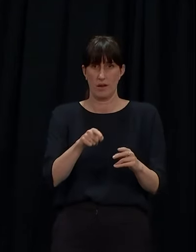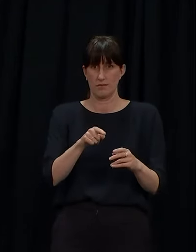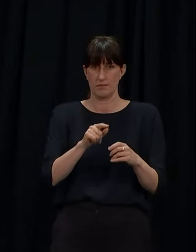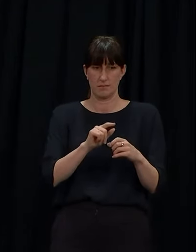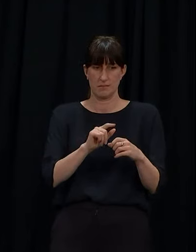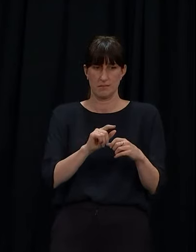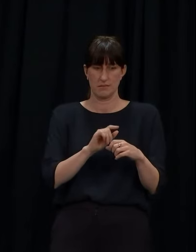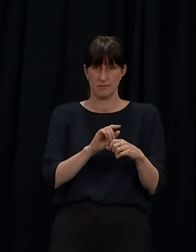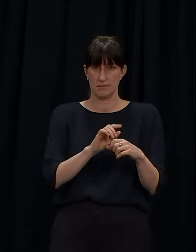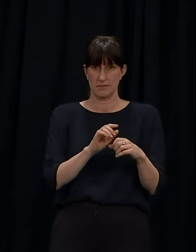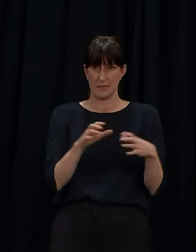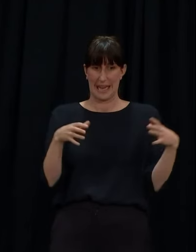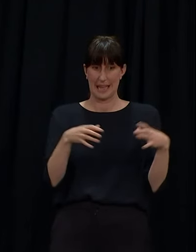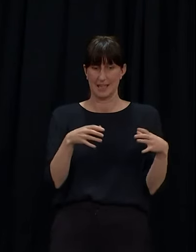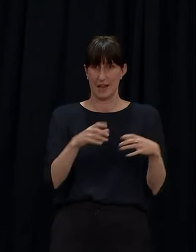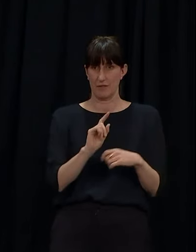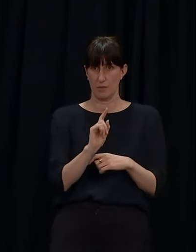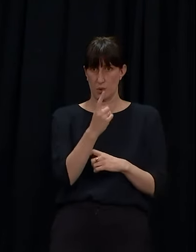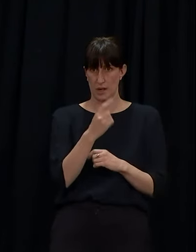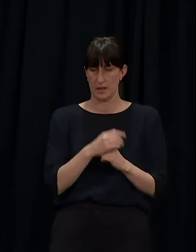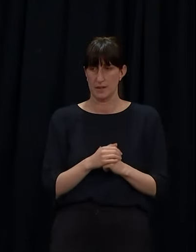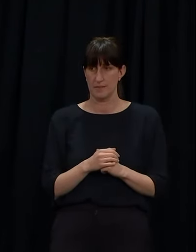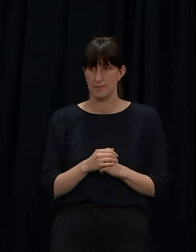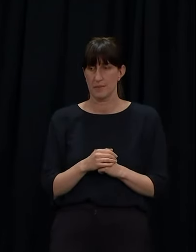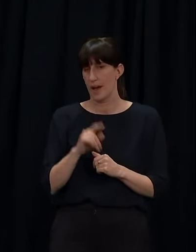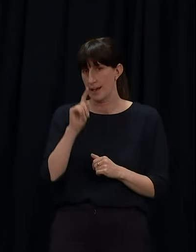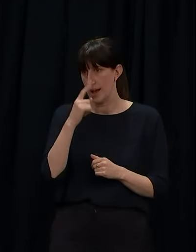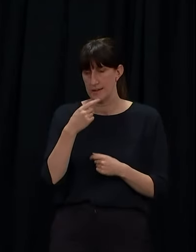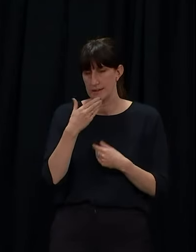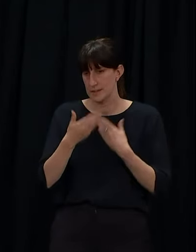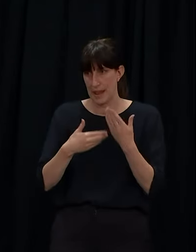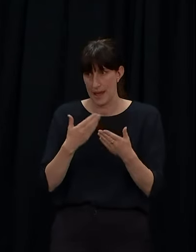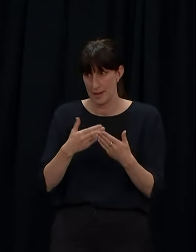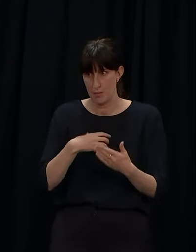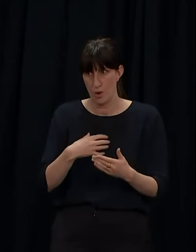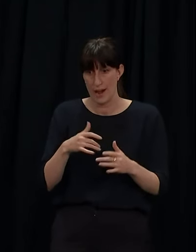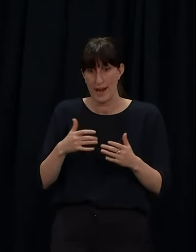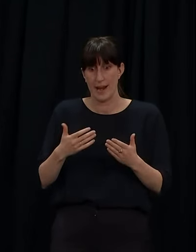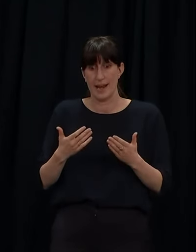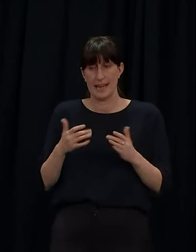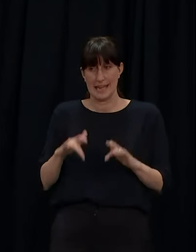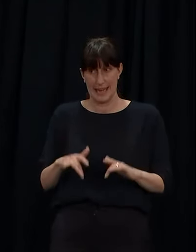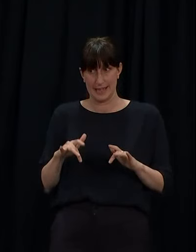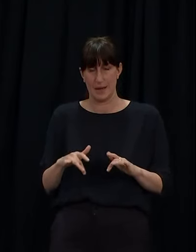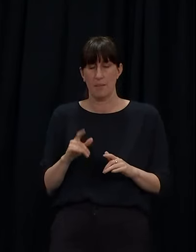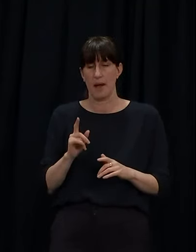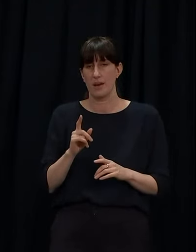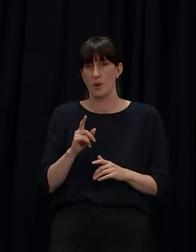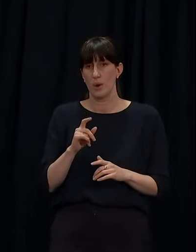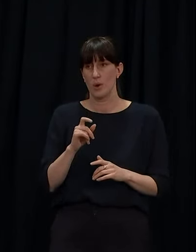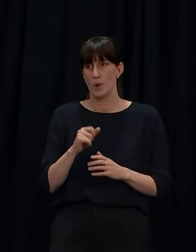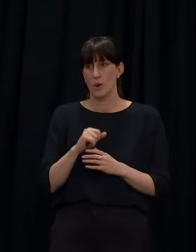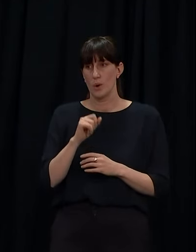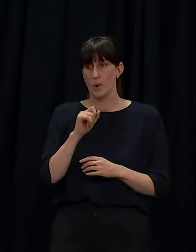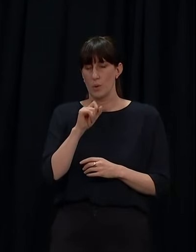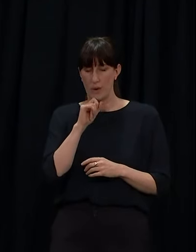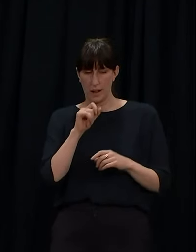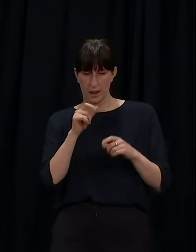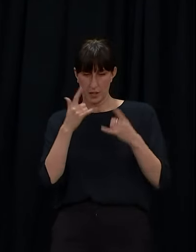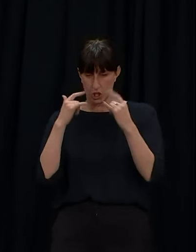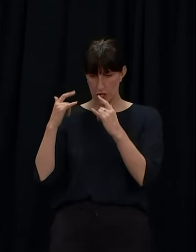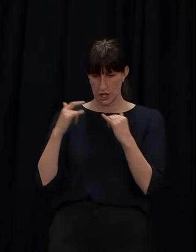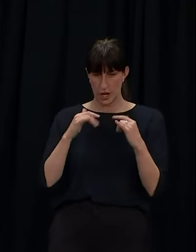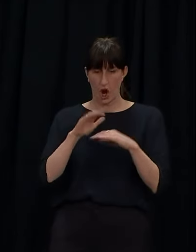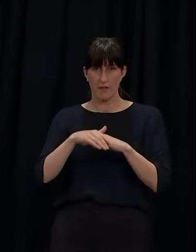can't give you some of the specifics of those numbers, I can tell you we are bringing extra facilities online, we're going to do a little bit of a stock take of how our numbers